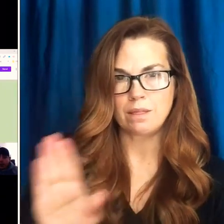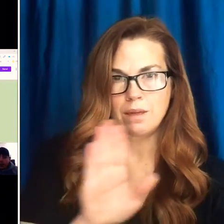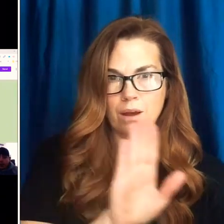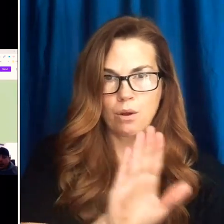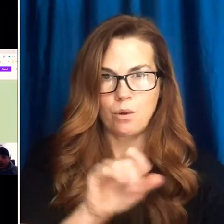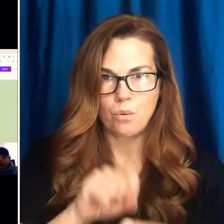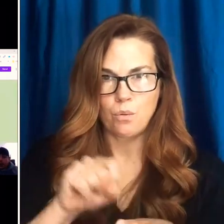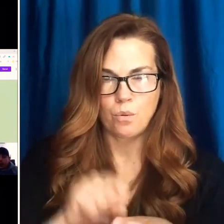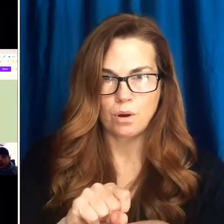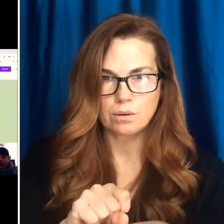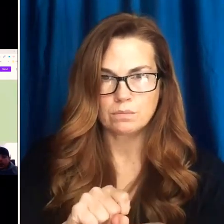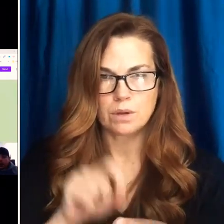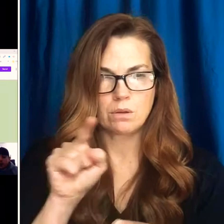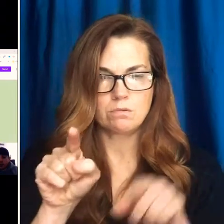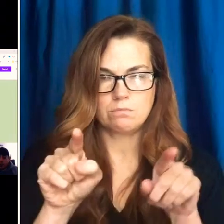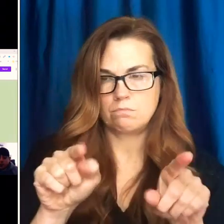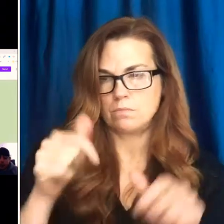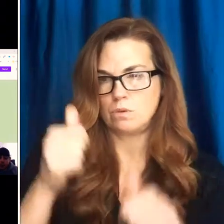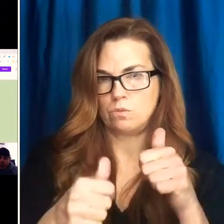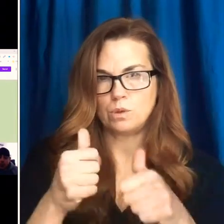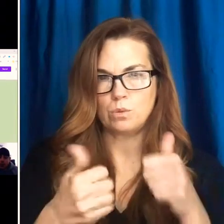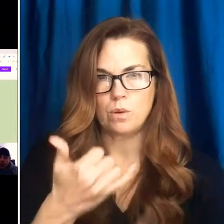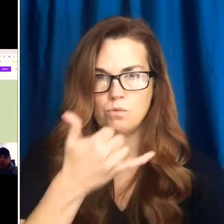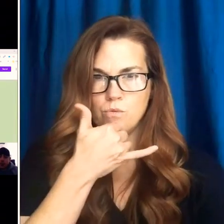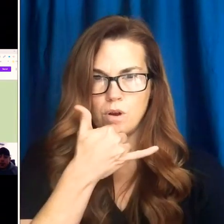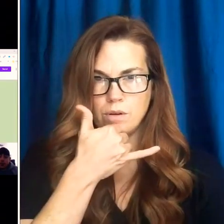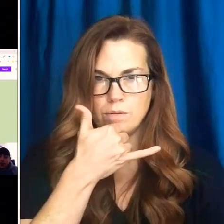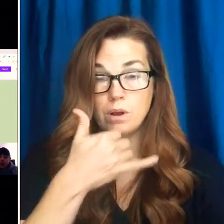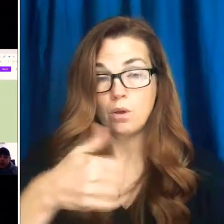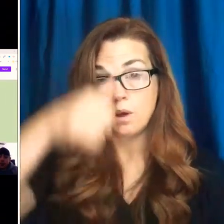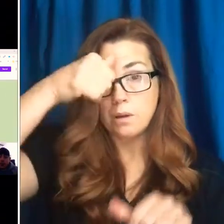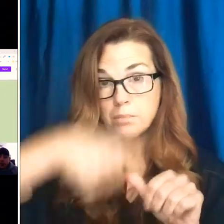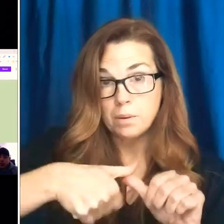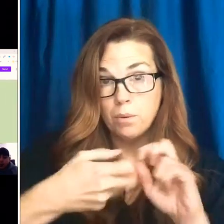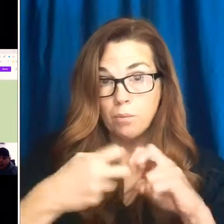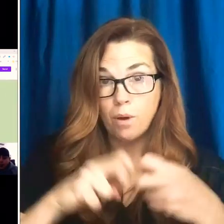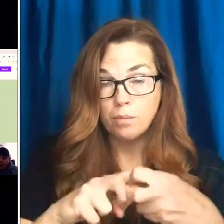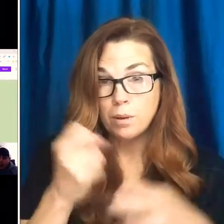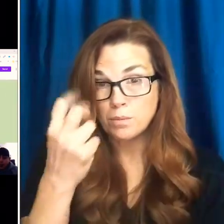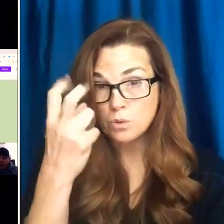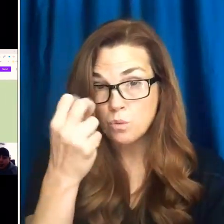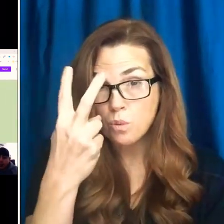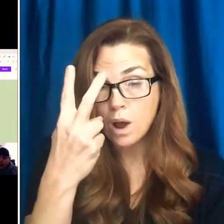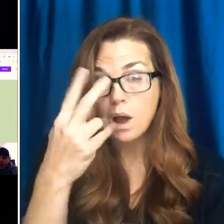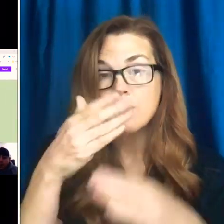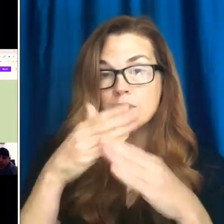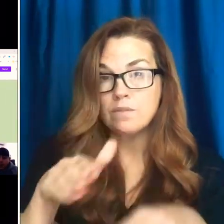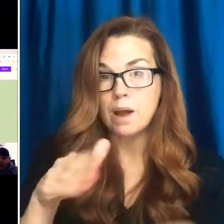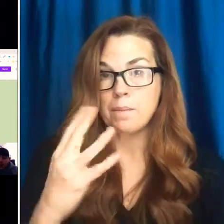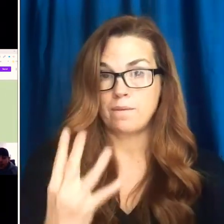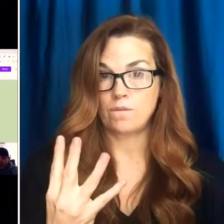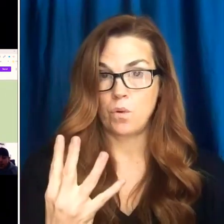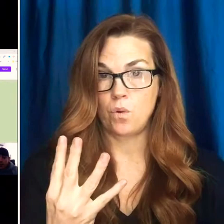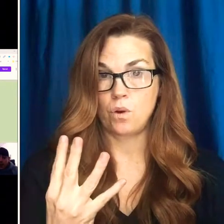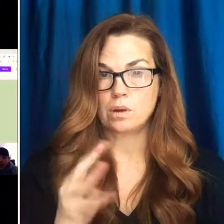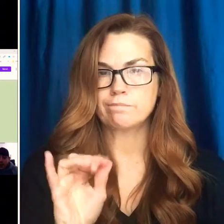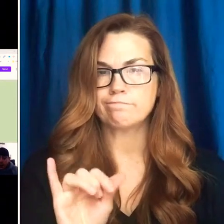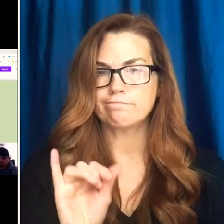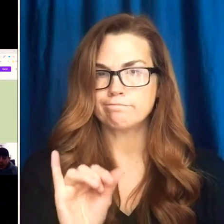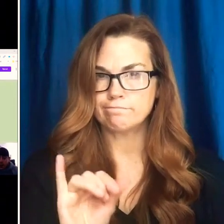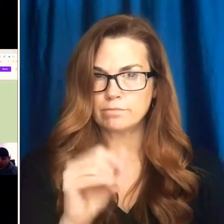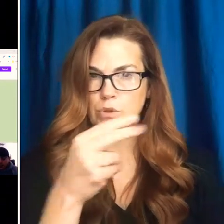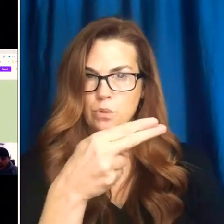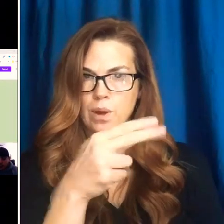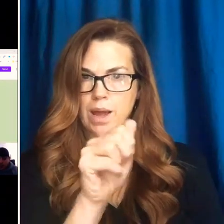was 12 divided by 4. Okay, so looking, is Hazel incorrect or is